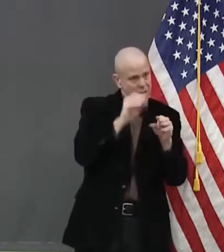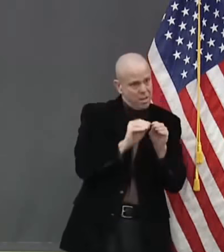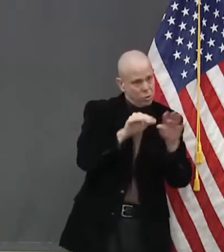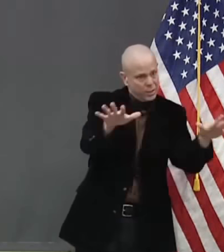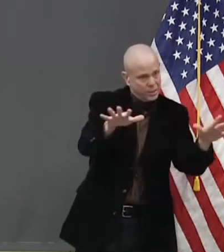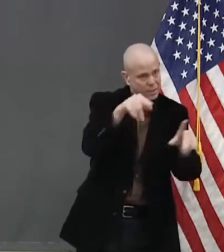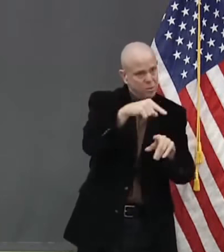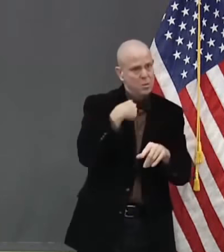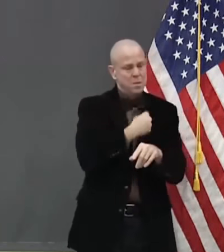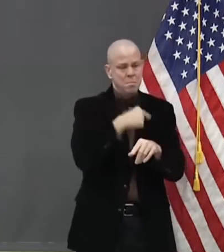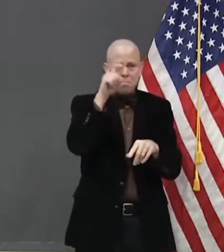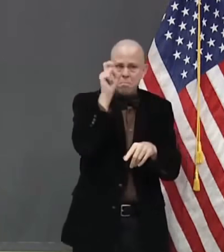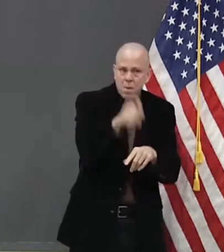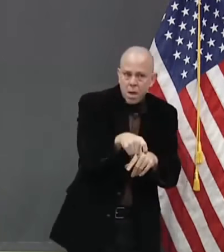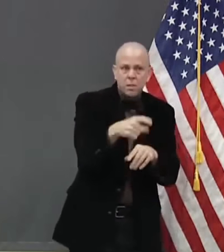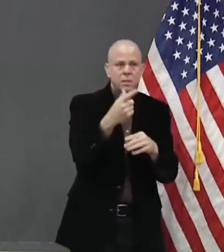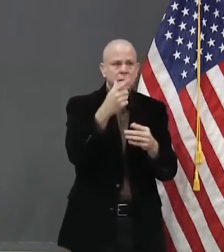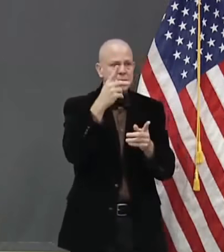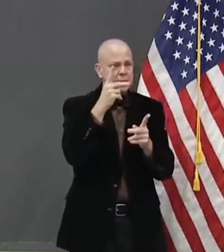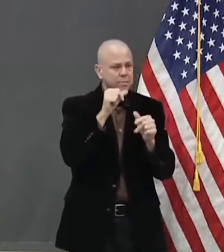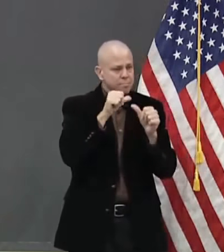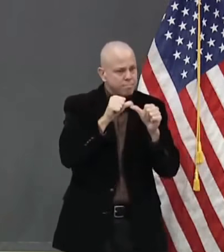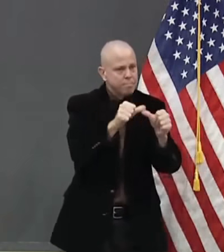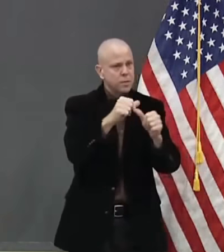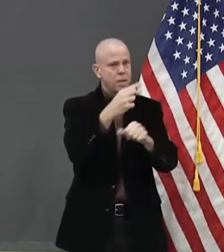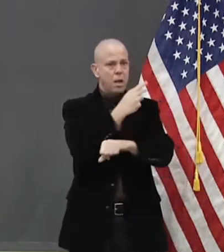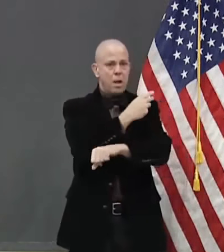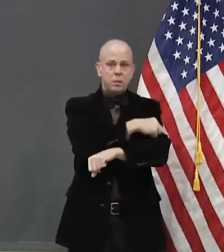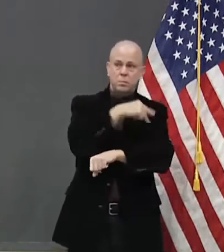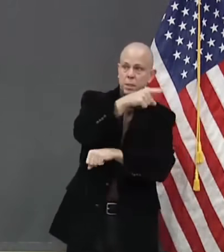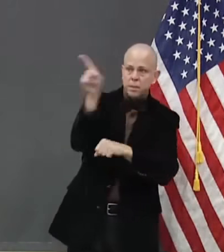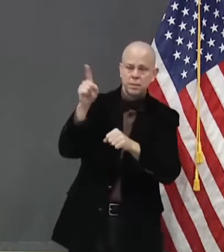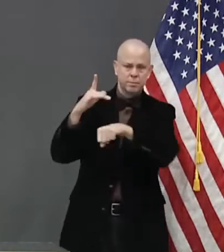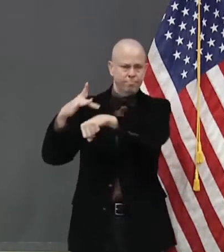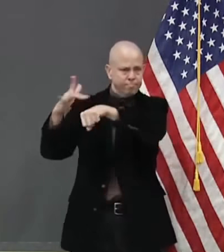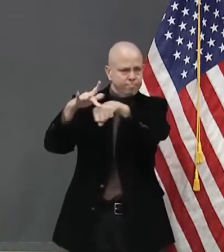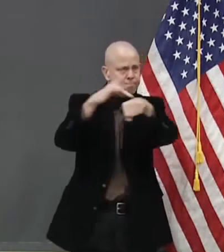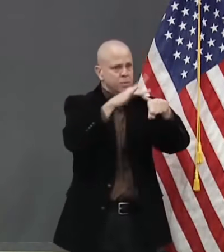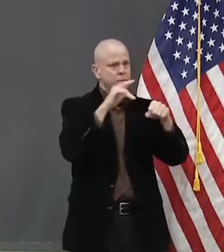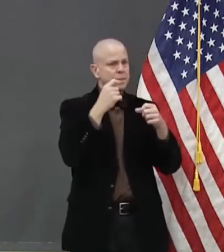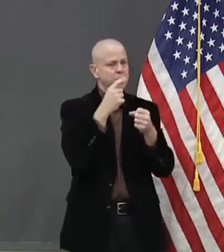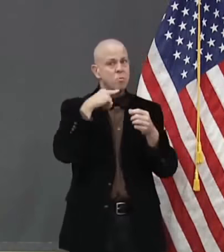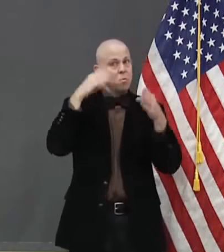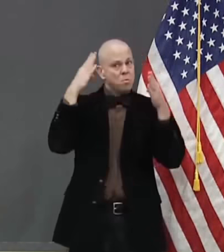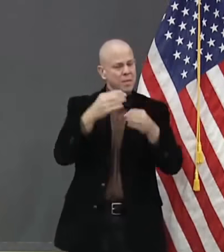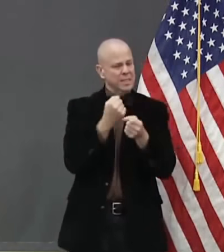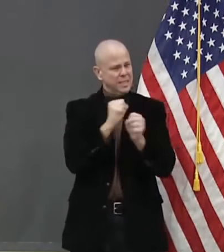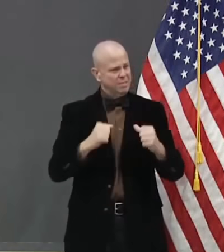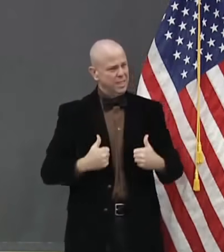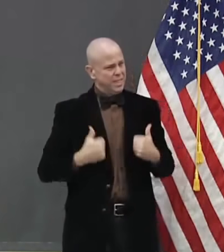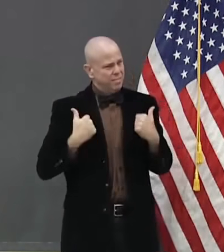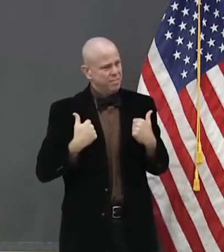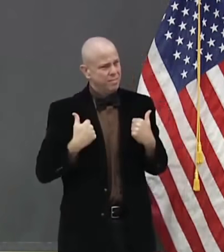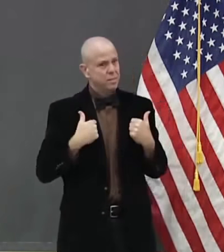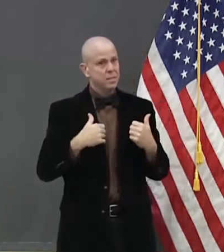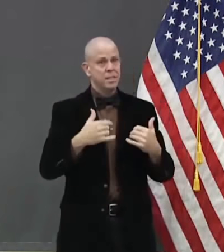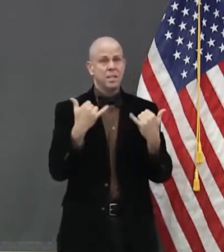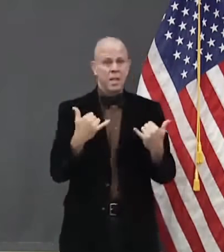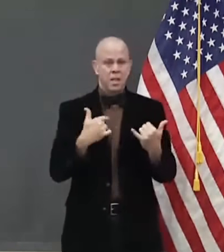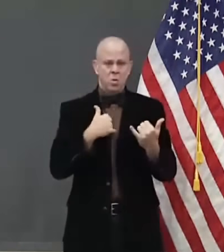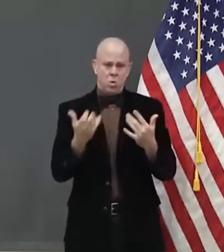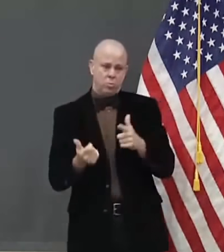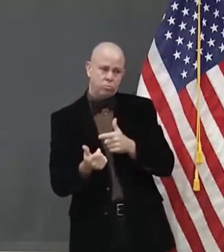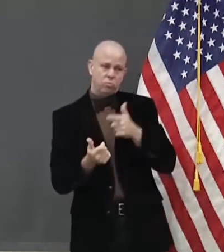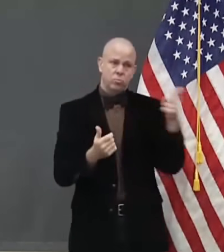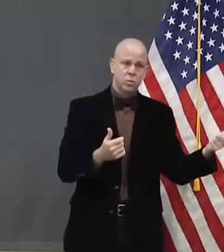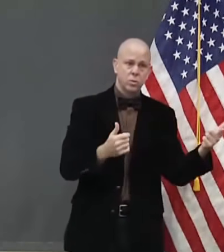must preserve our hospital capacity, and we must save lives. I will now turn it over to Director